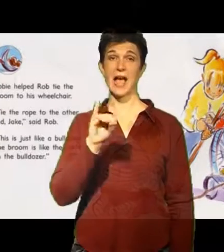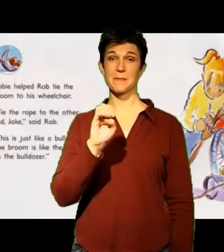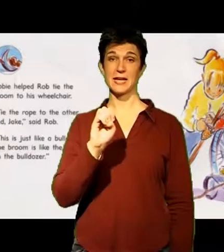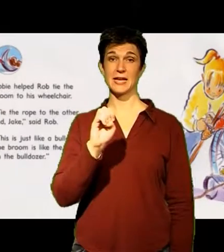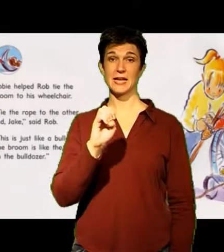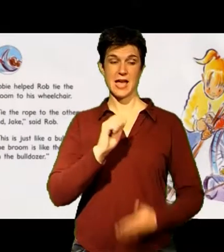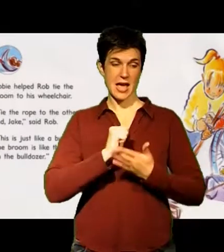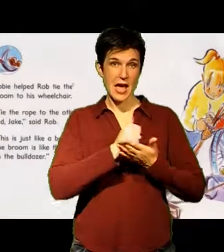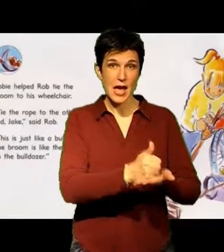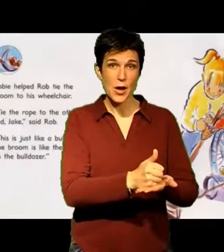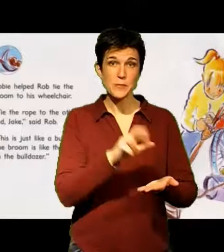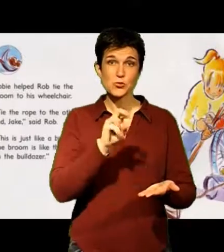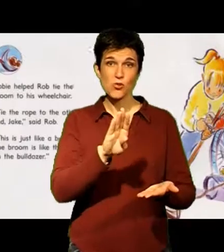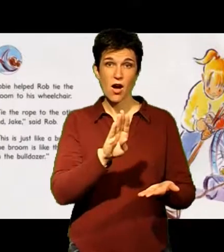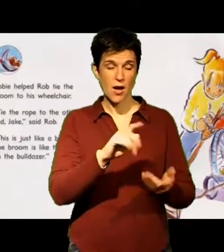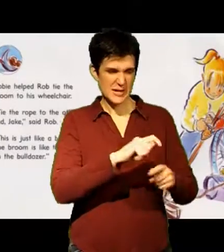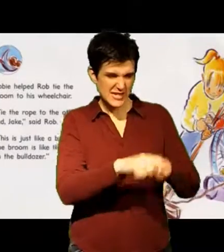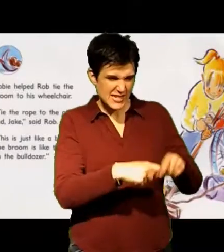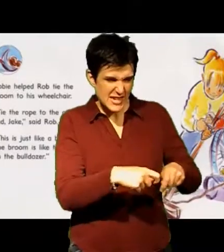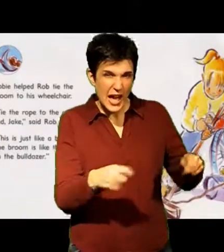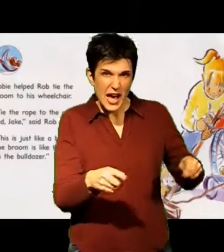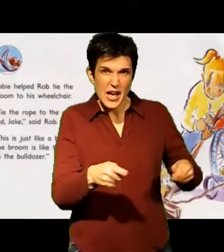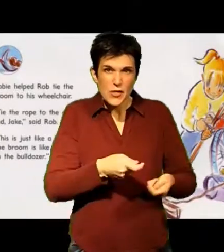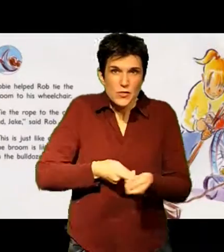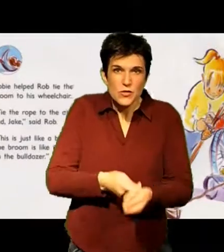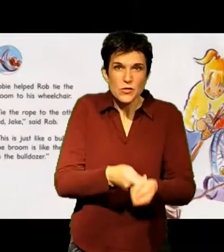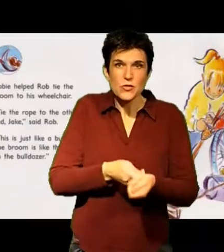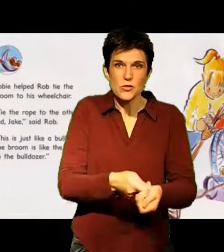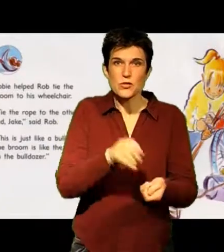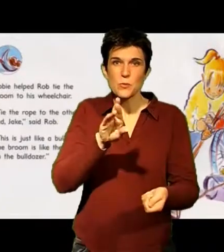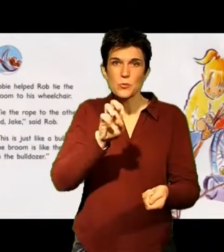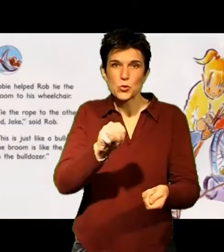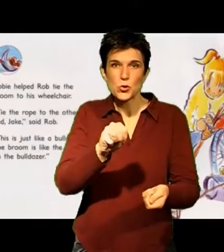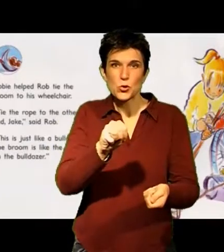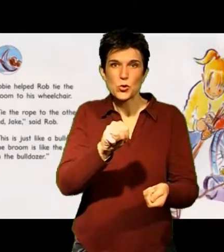Abby helped Rob tie the broom to his wheelchair.